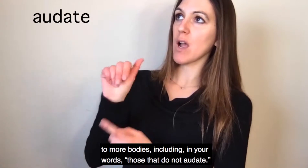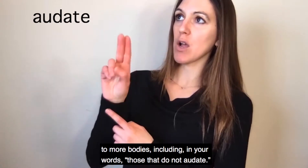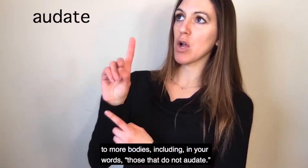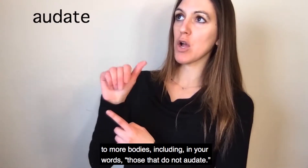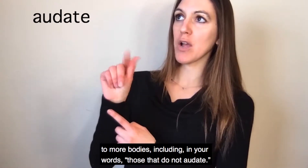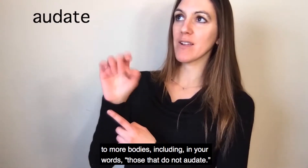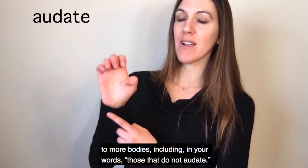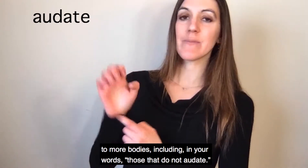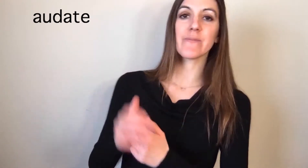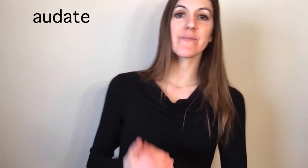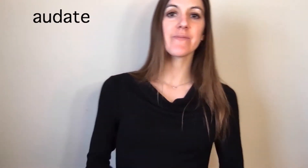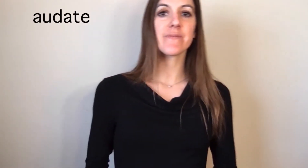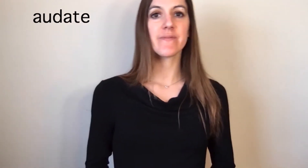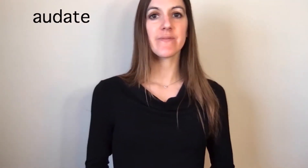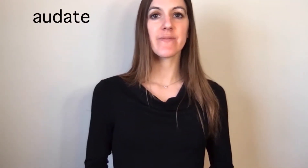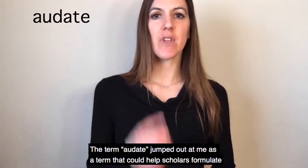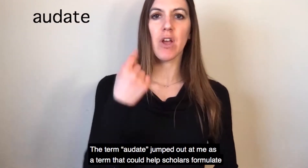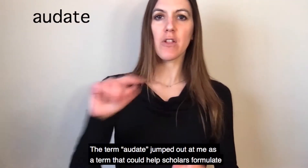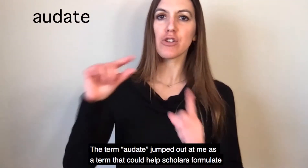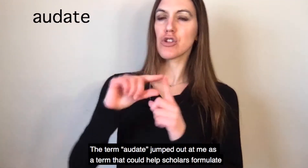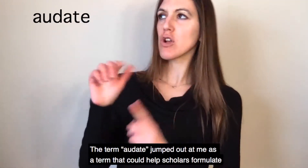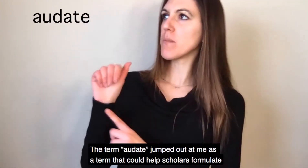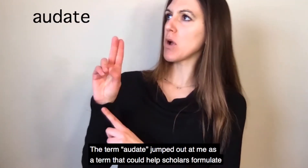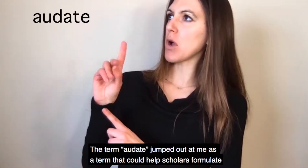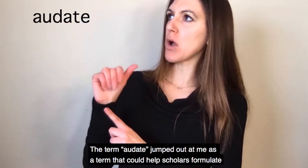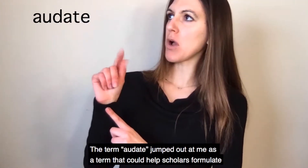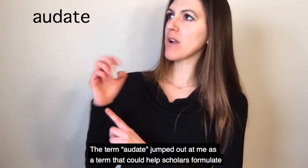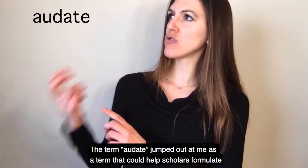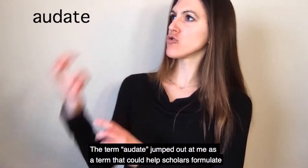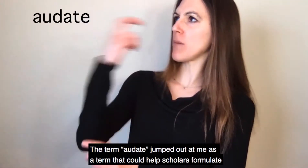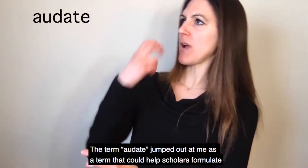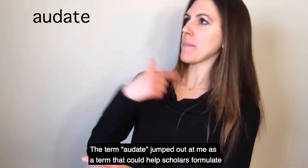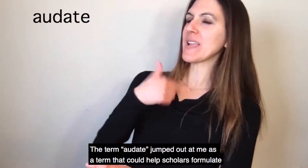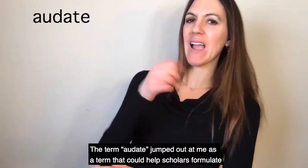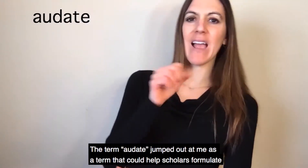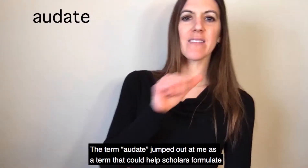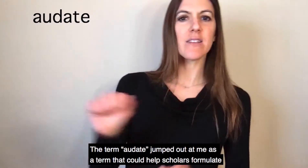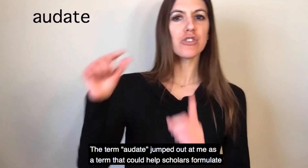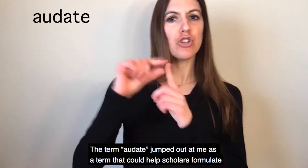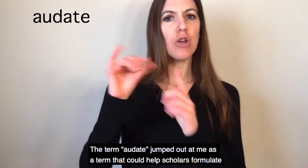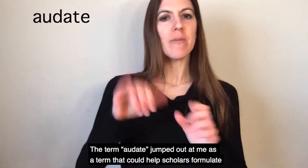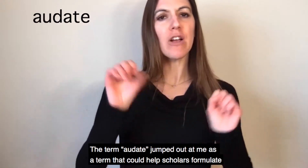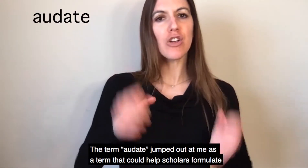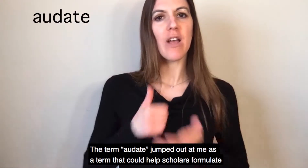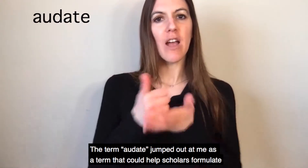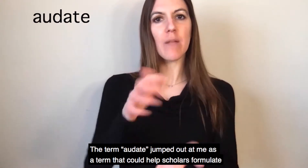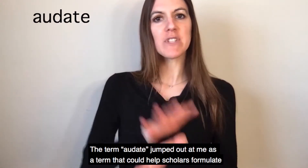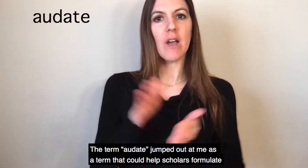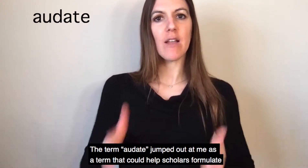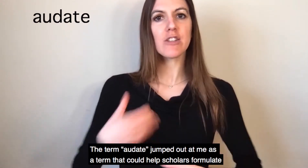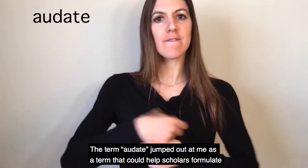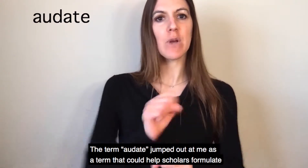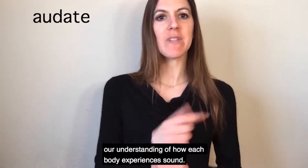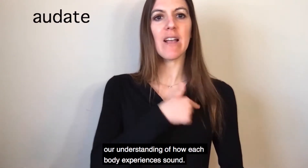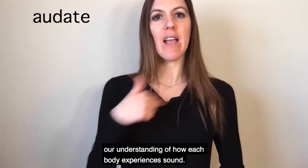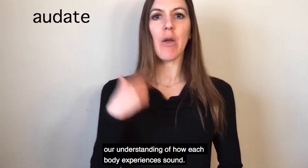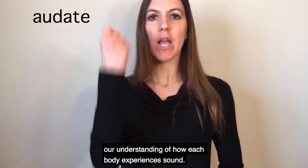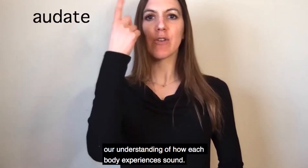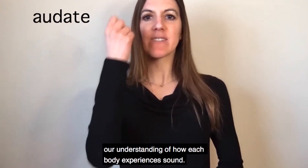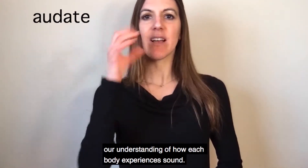audate. The term audate jumped out at me as a term that could help scholars formulate our understanding of